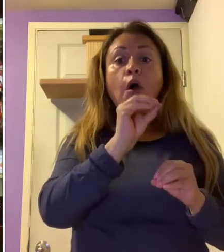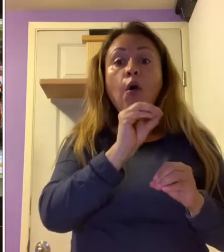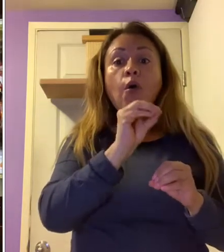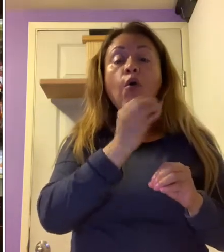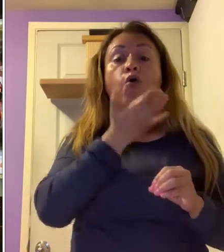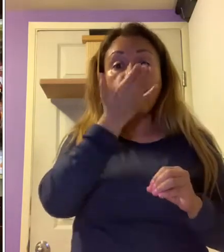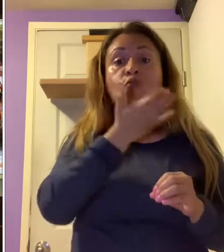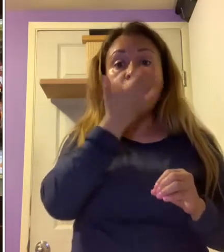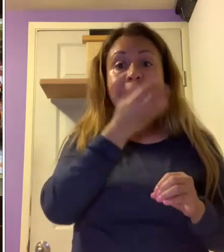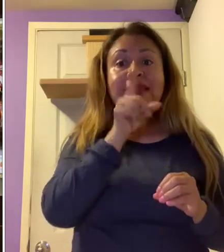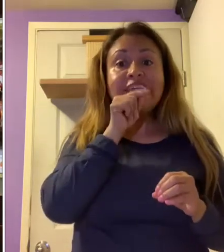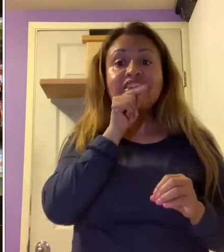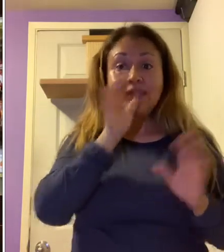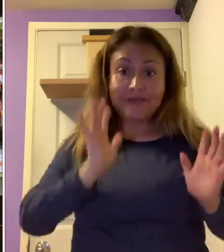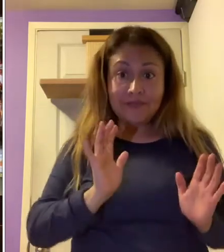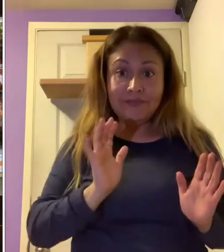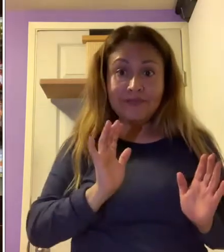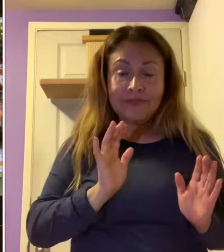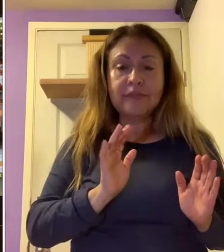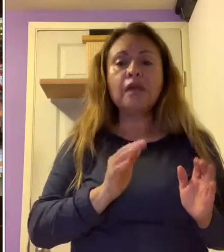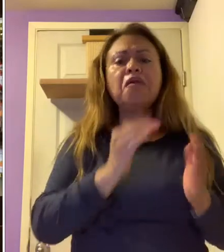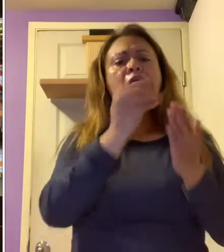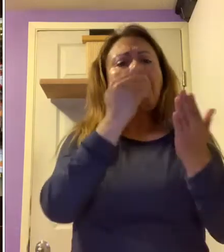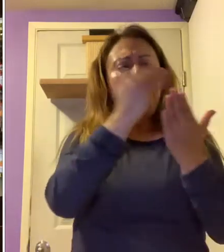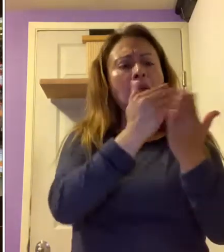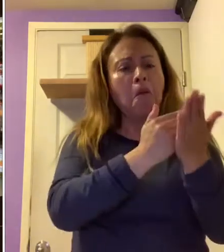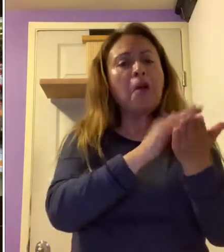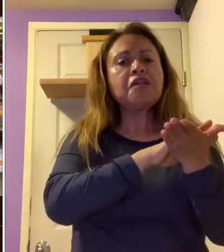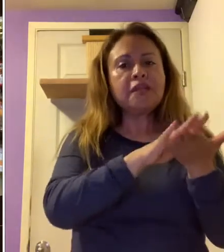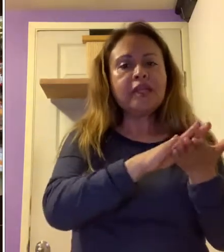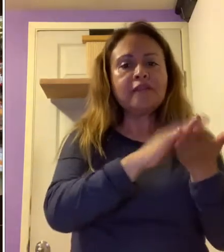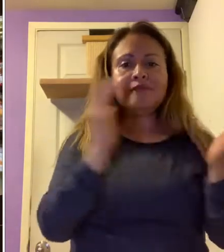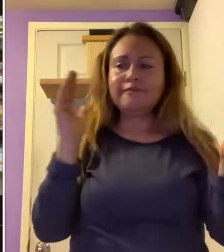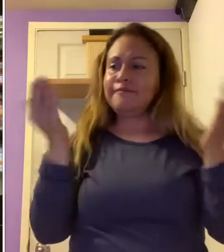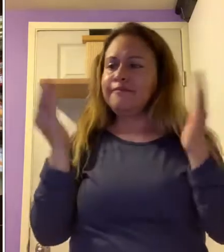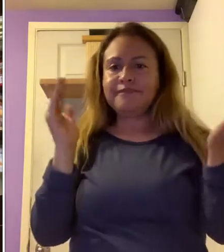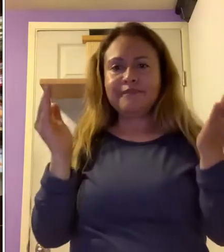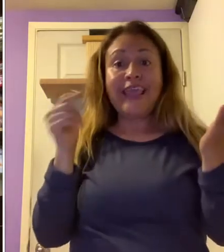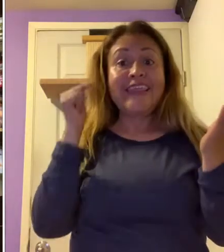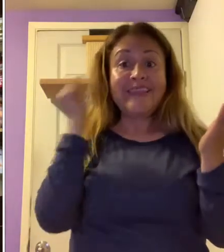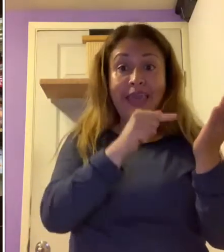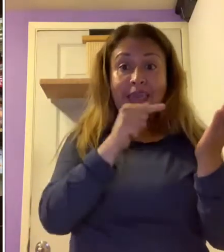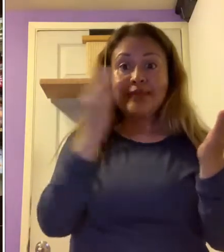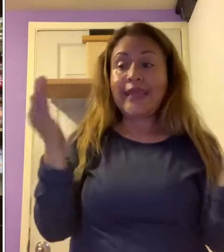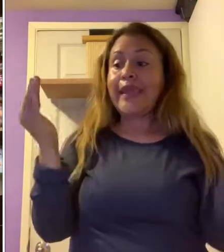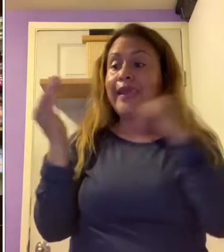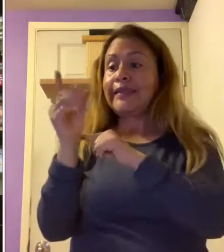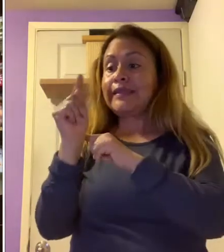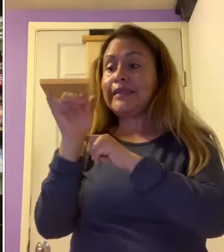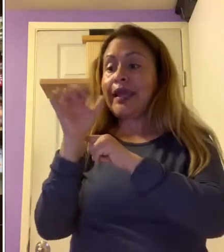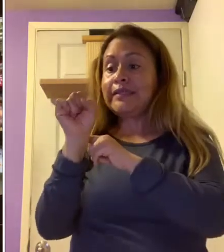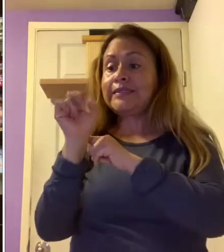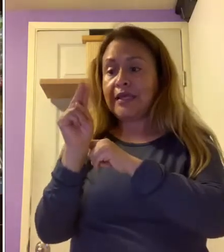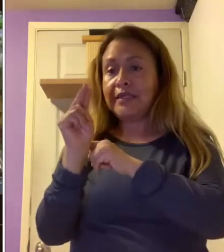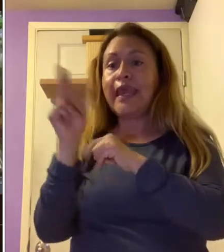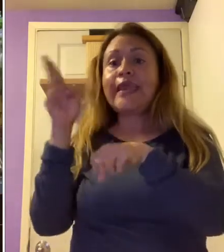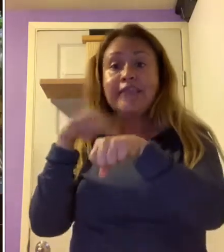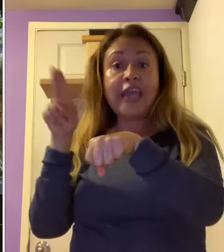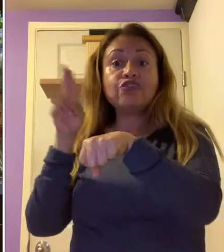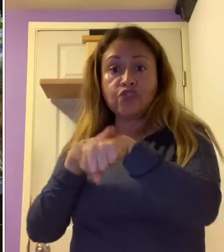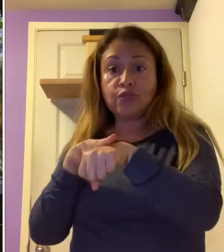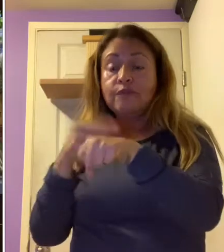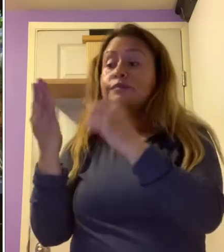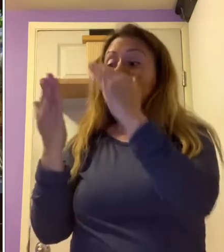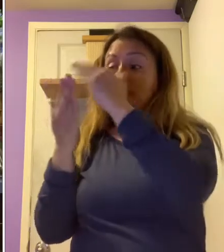grain, something I'm very passionate in. The rest of the ingredients here are very, very clean. So what's the difference between that and